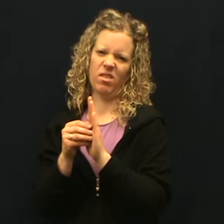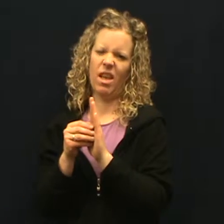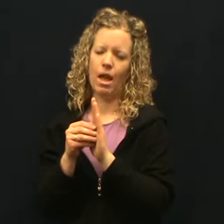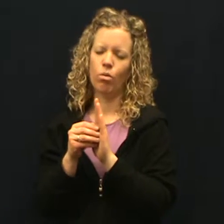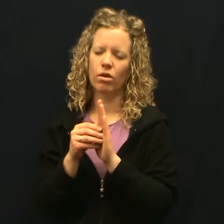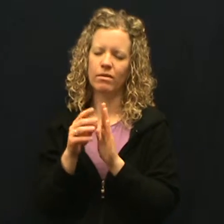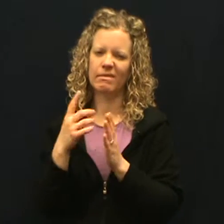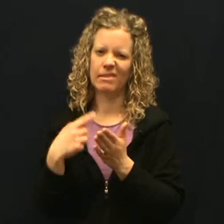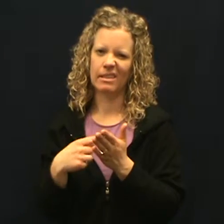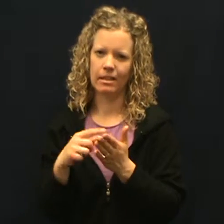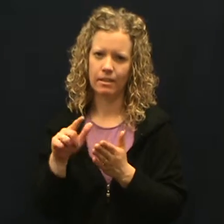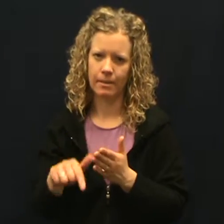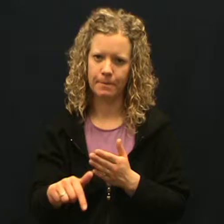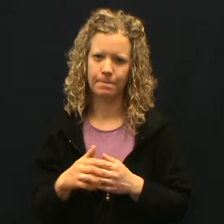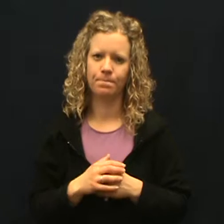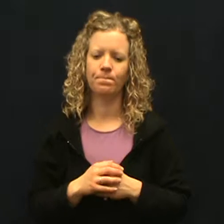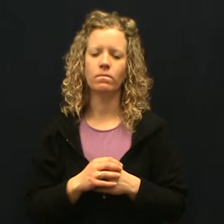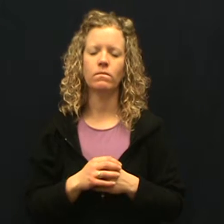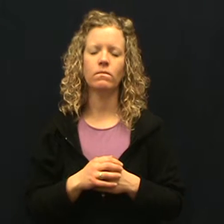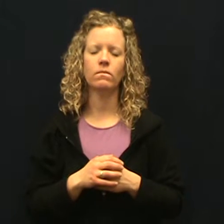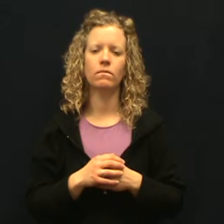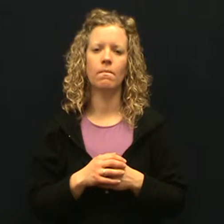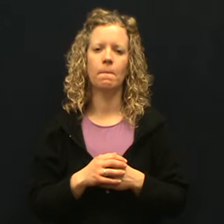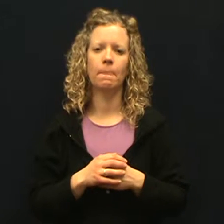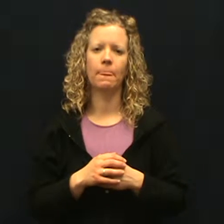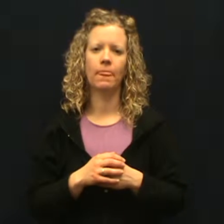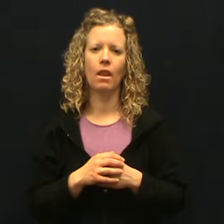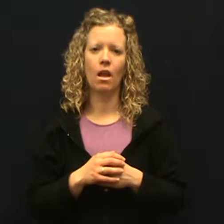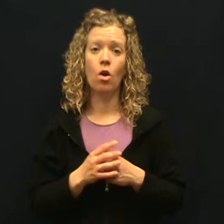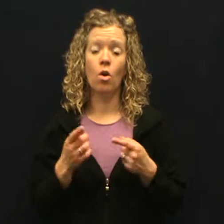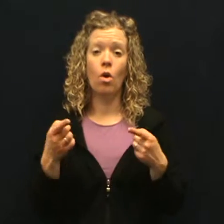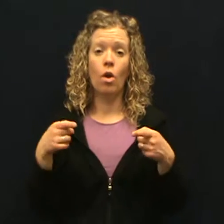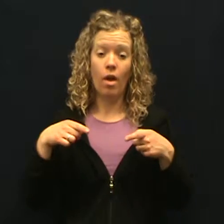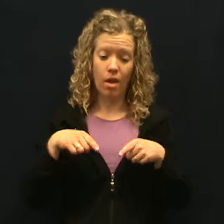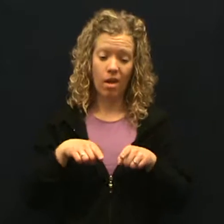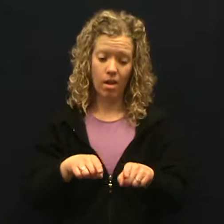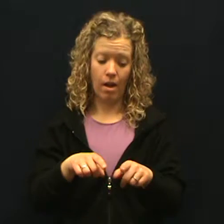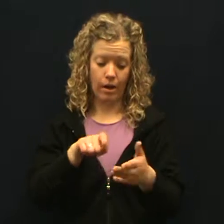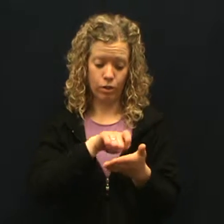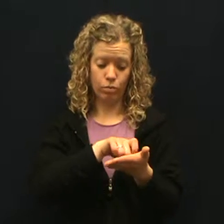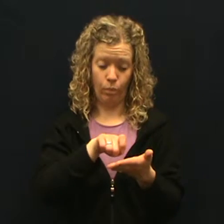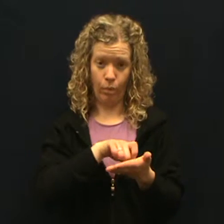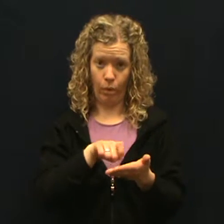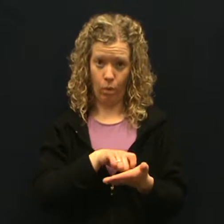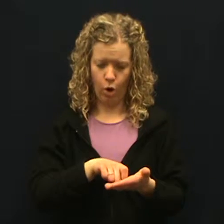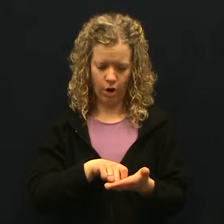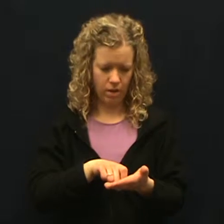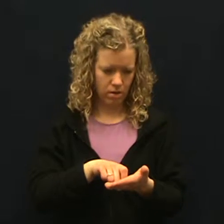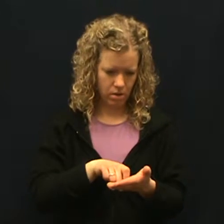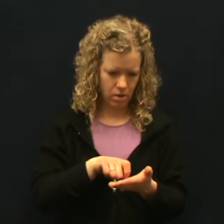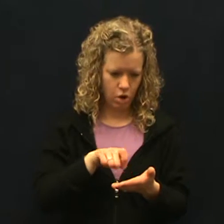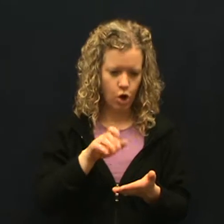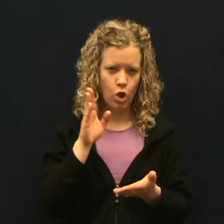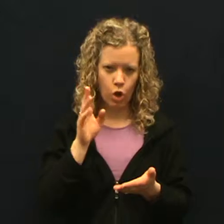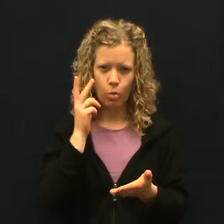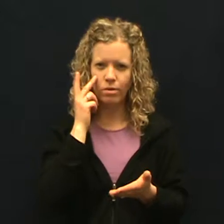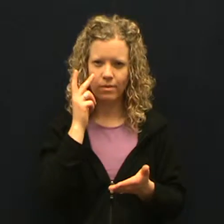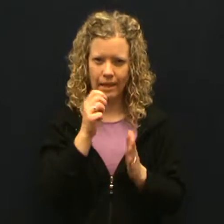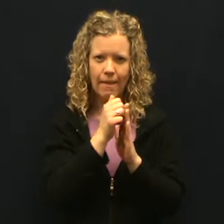But again, as we make these entries, we can see what accounts we're affecting on the balance sheet. For the month,